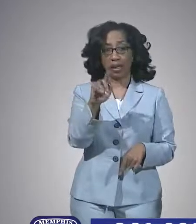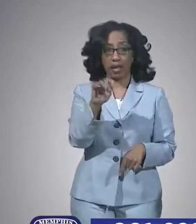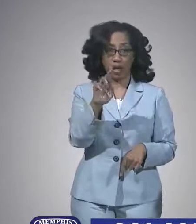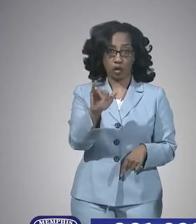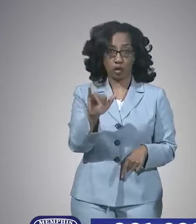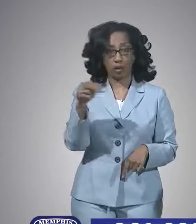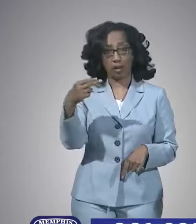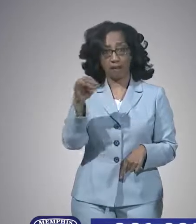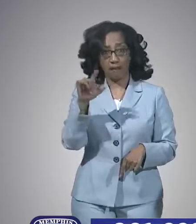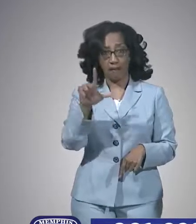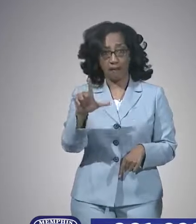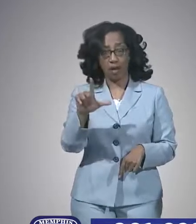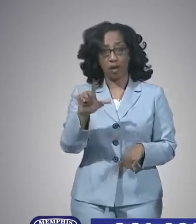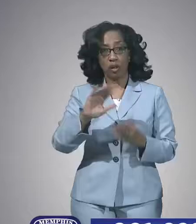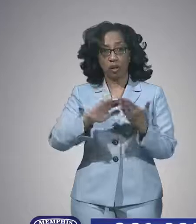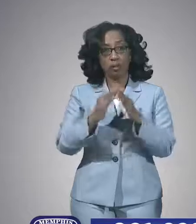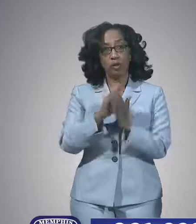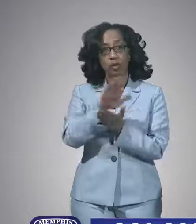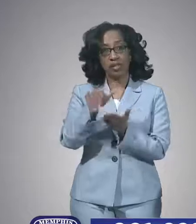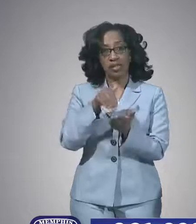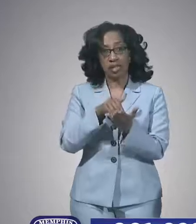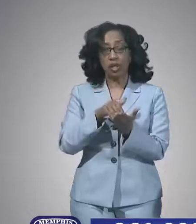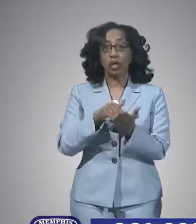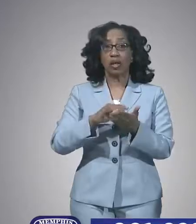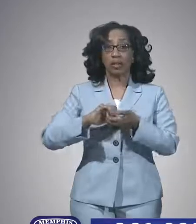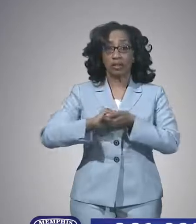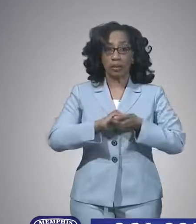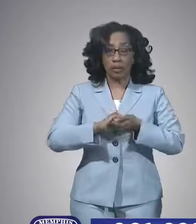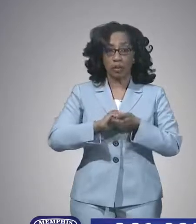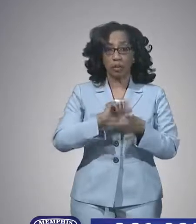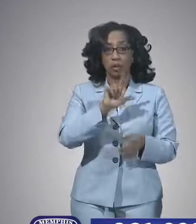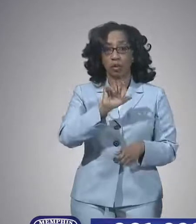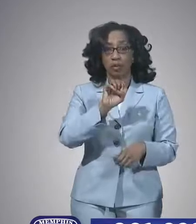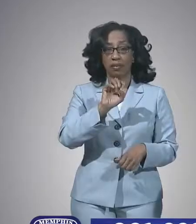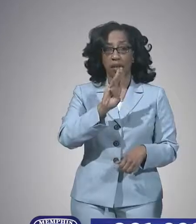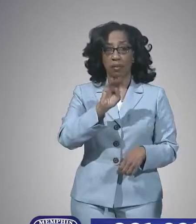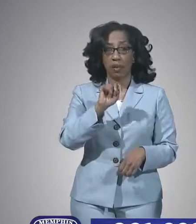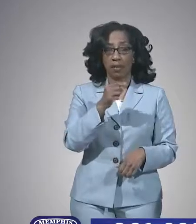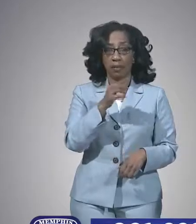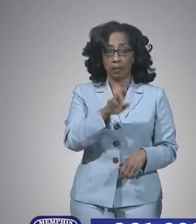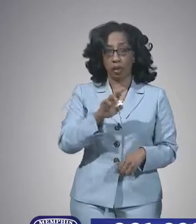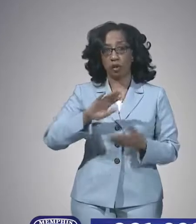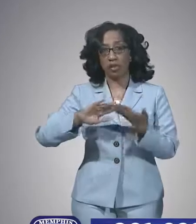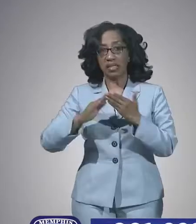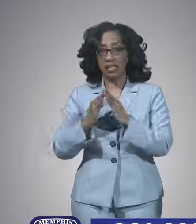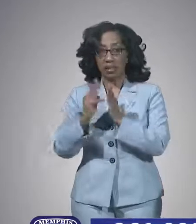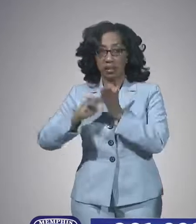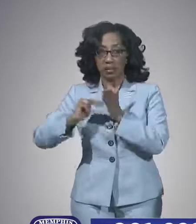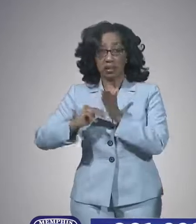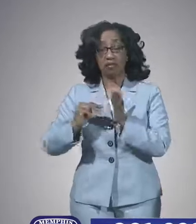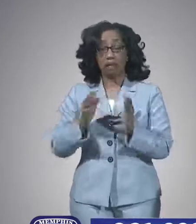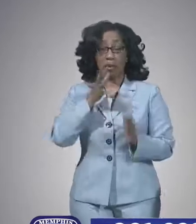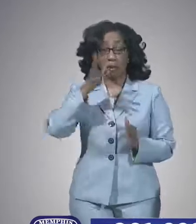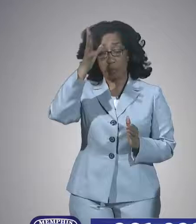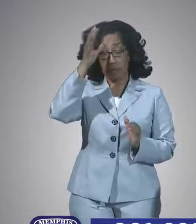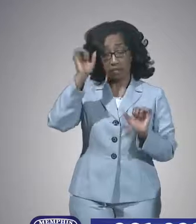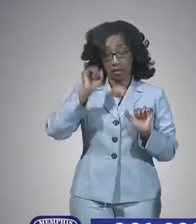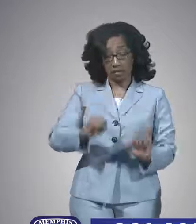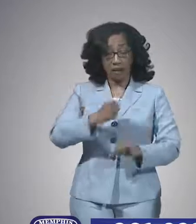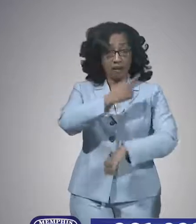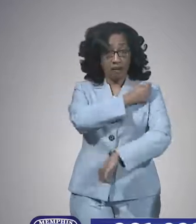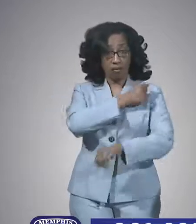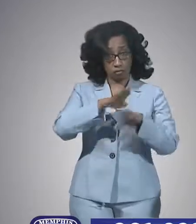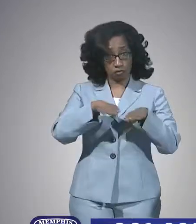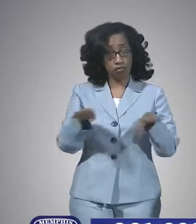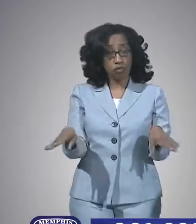collaboration between City of Memphis and Methodist Le Bonheur. So there are plenty of opportunities for parents to get vaccinated in those forums,